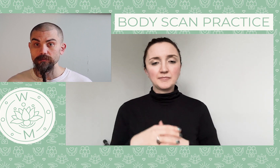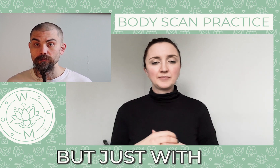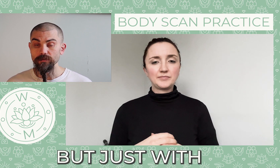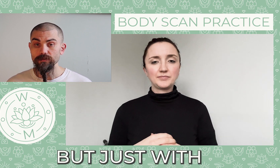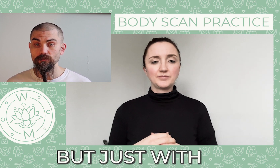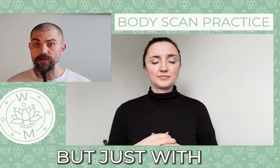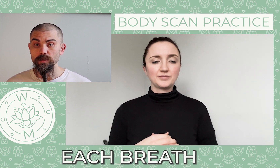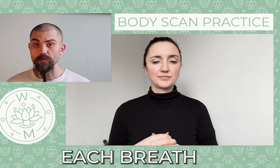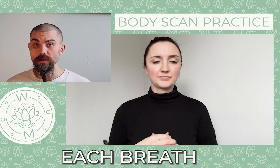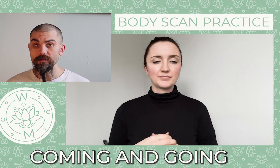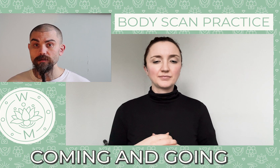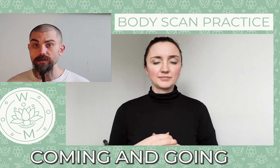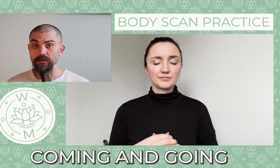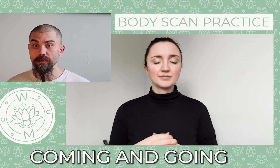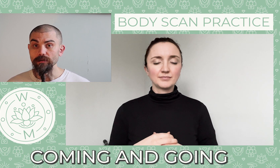But just with each breath coming and going,